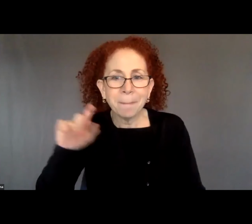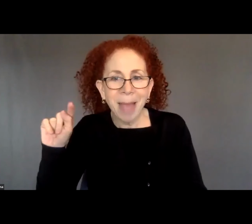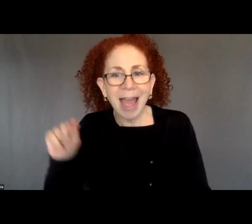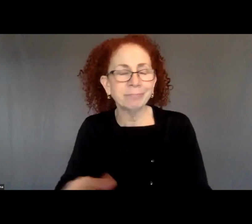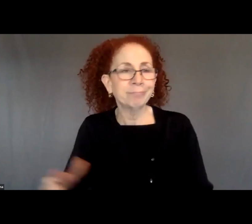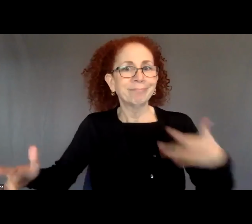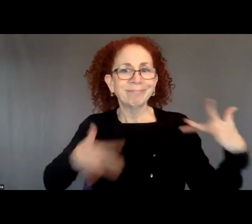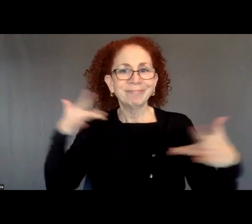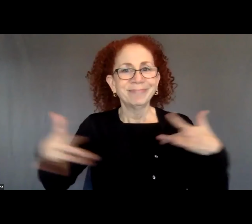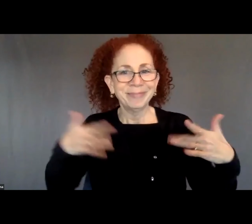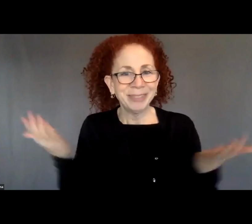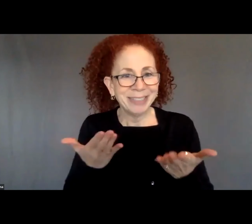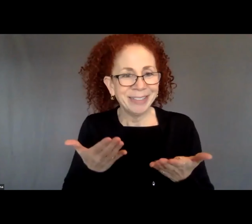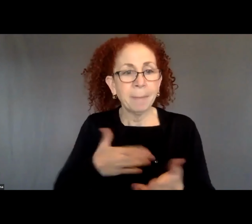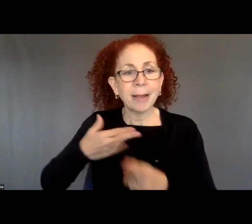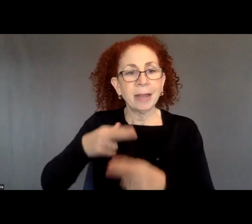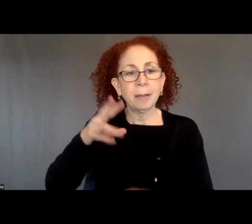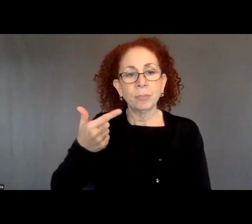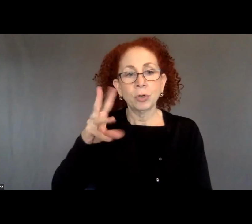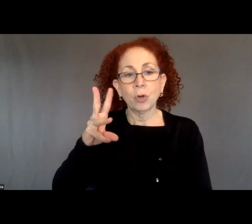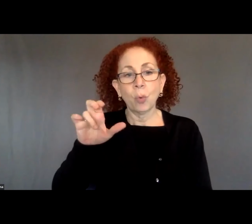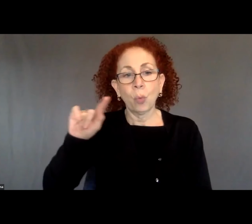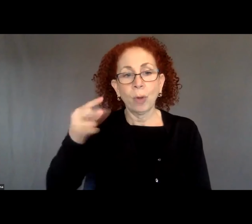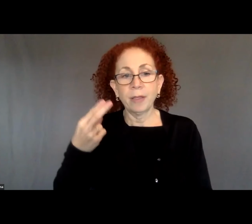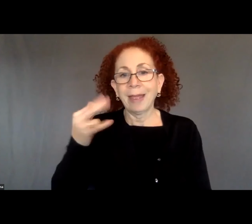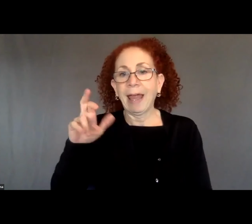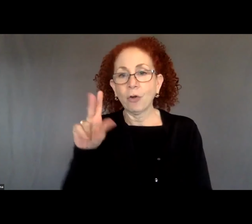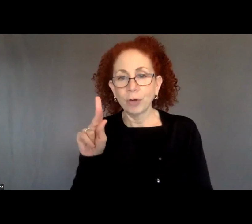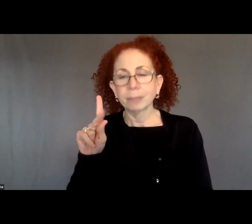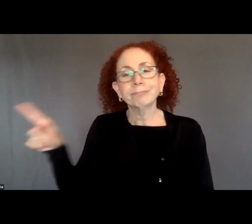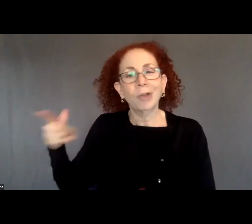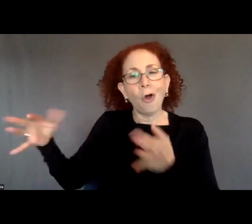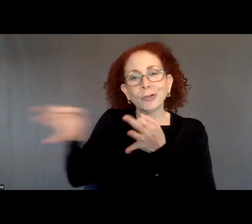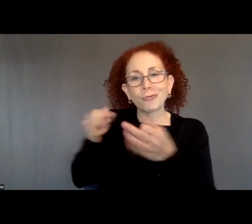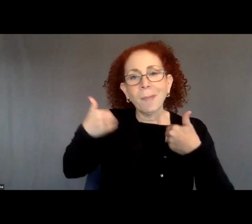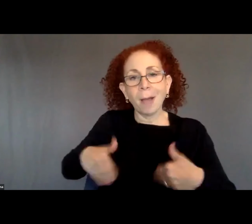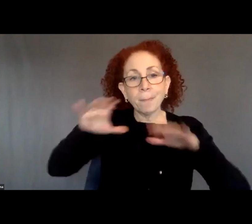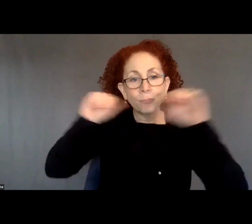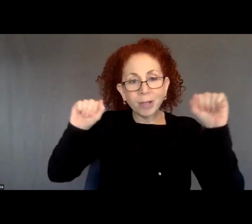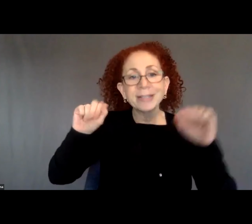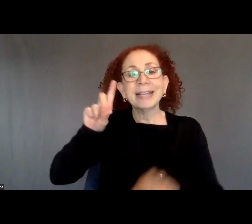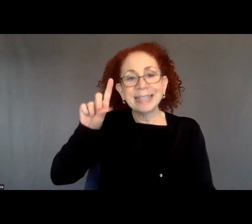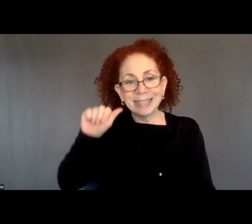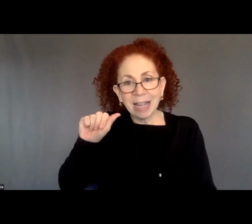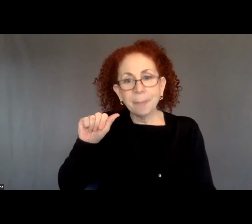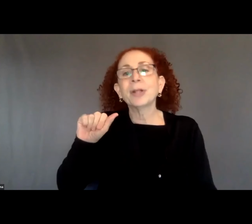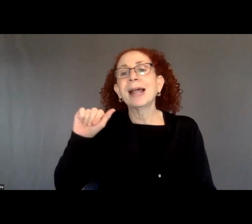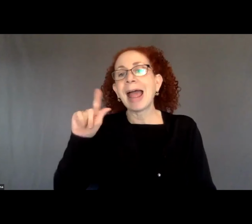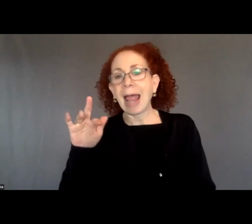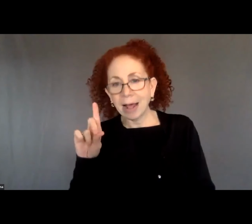so excited to be here. My name is Gwyneth Herrick. As Matt mentioned, I'm the president of the Disabled and Allied Law